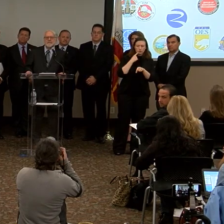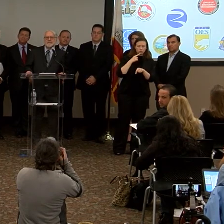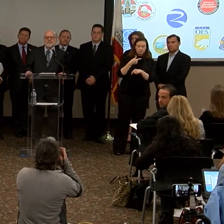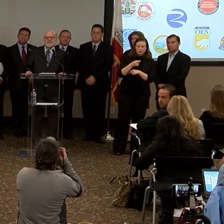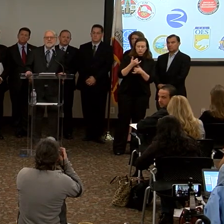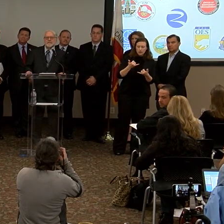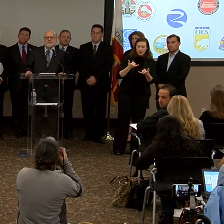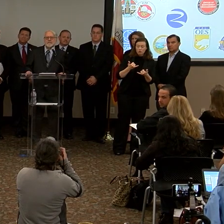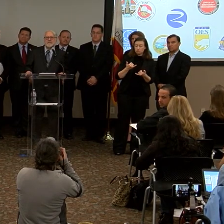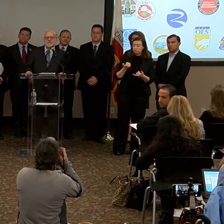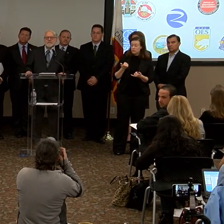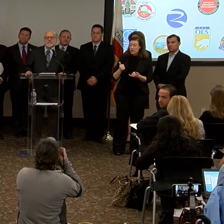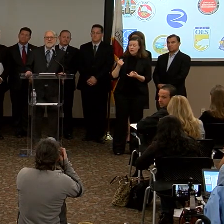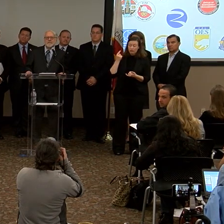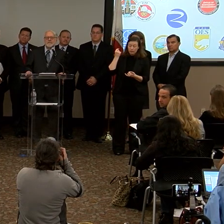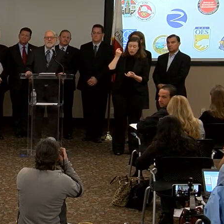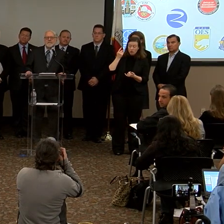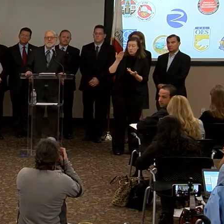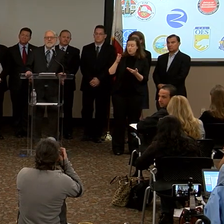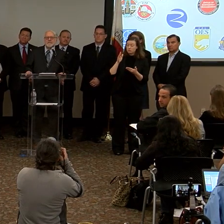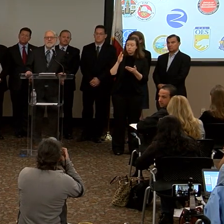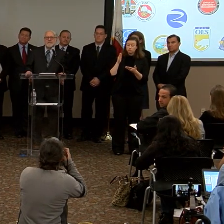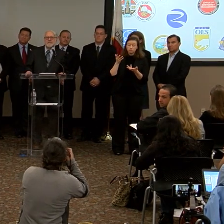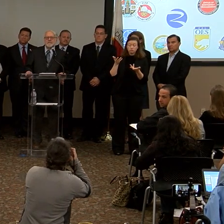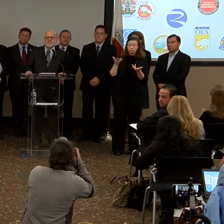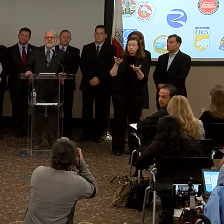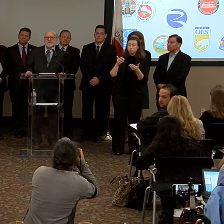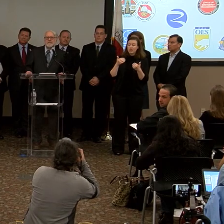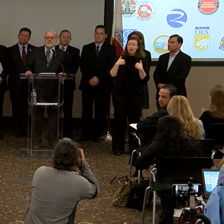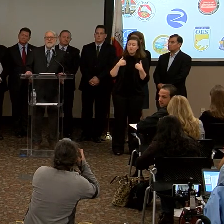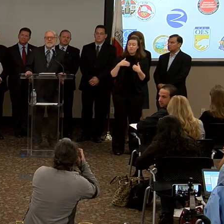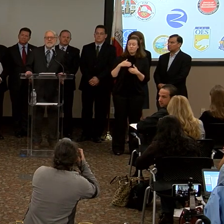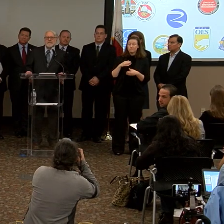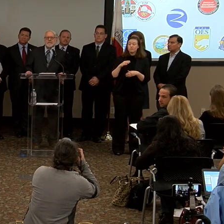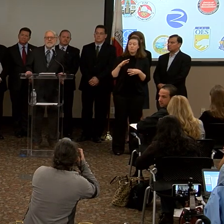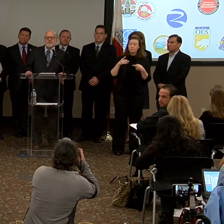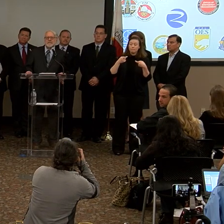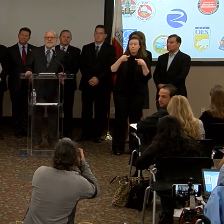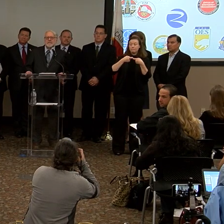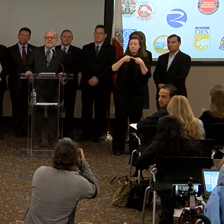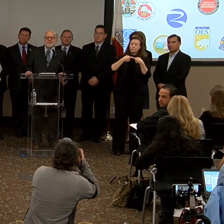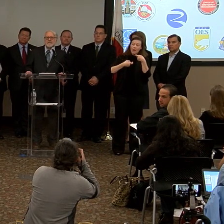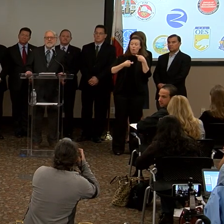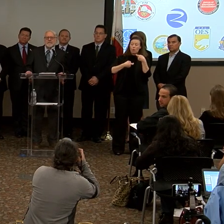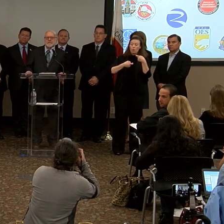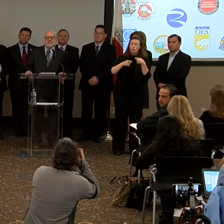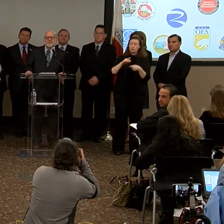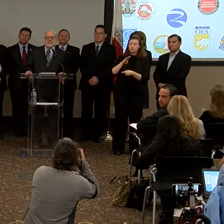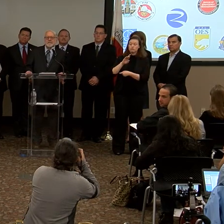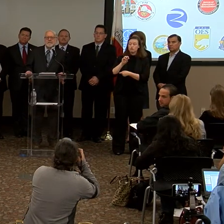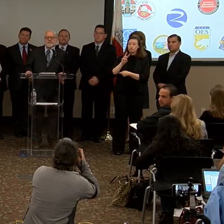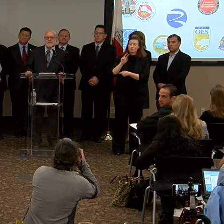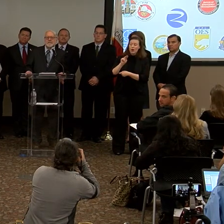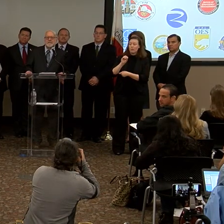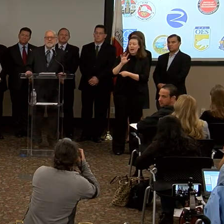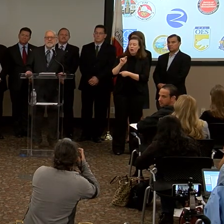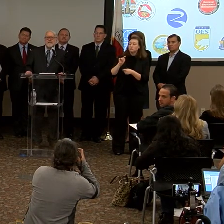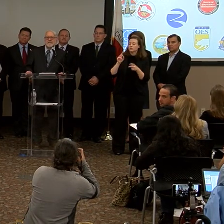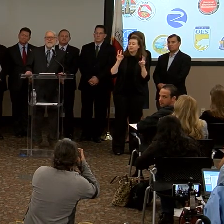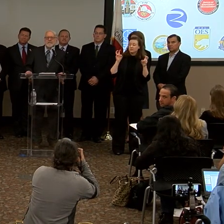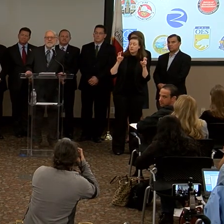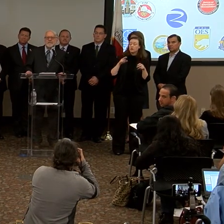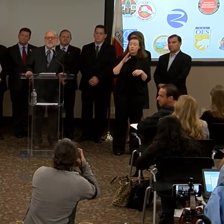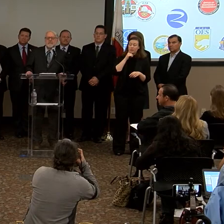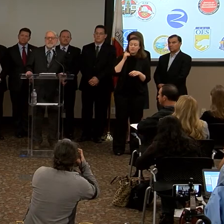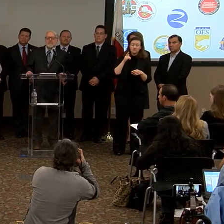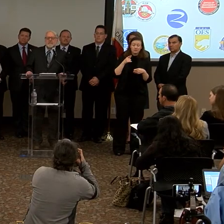in theory we might look at situations where we could have brownouts, electrical power brownouts in Southern California because that gas is not